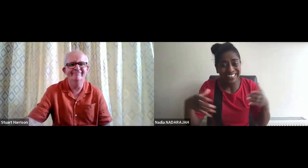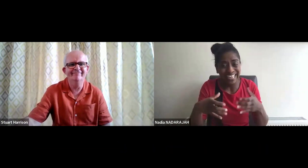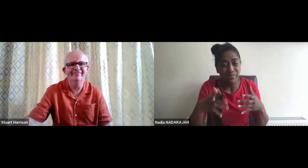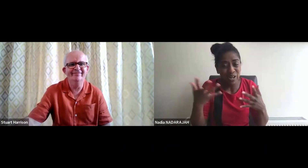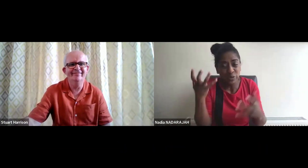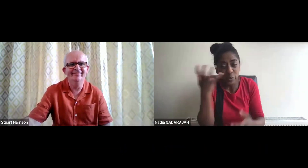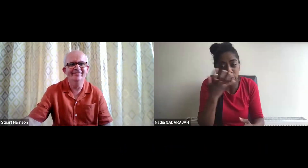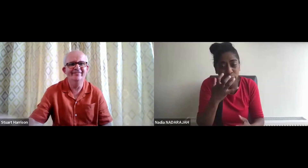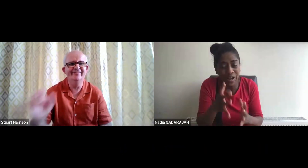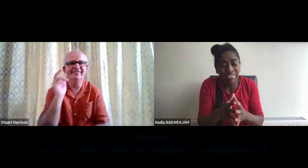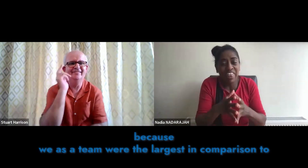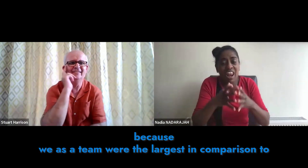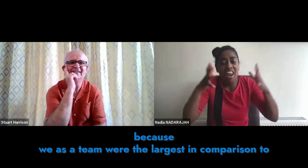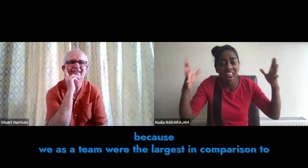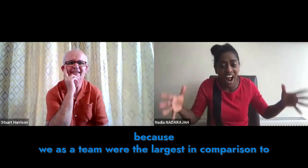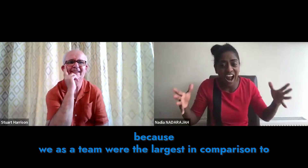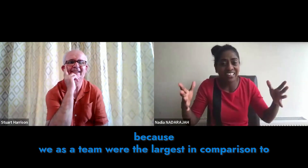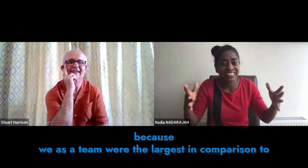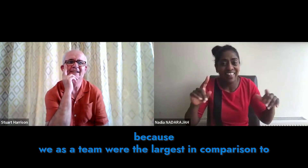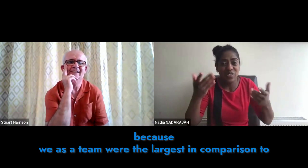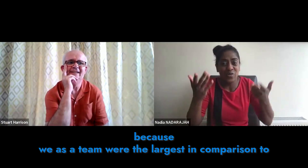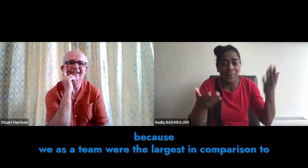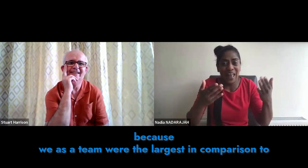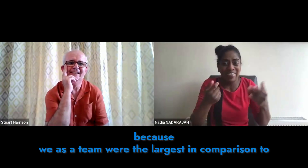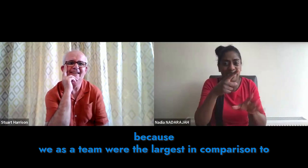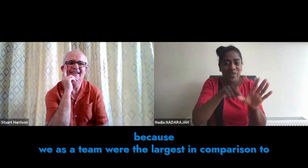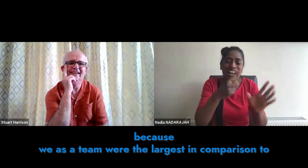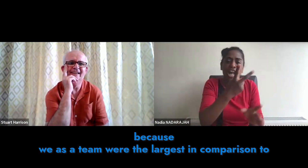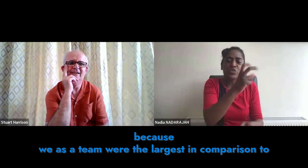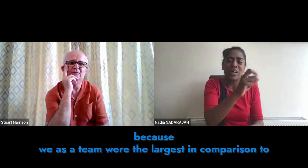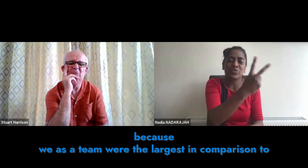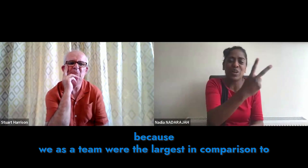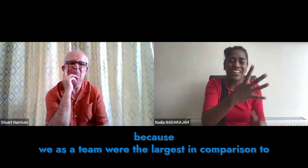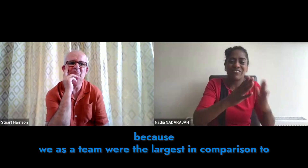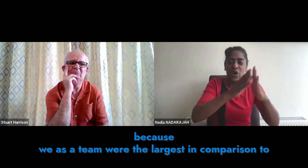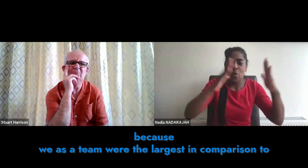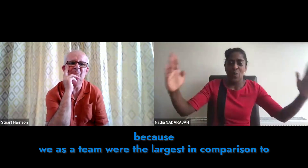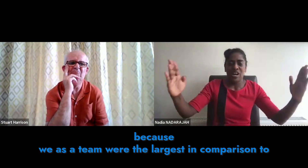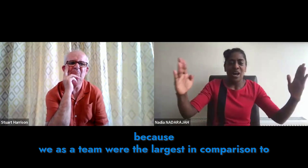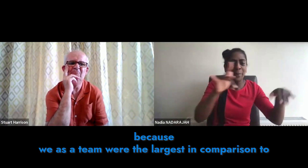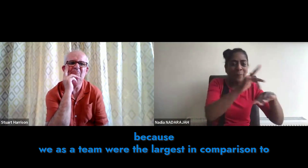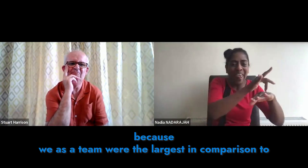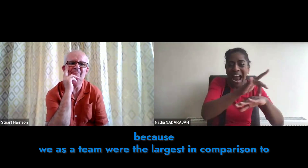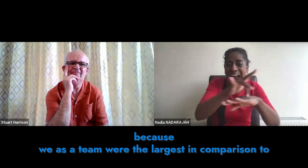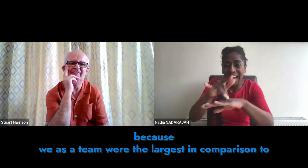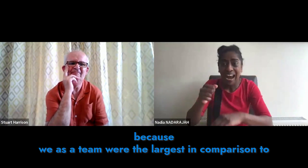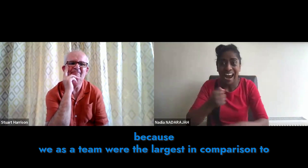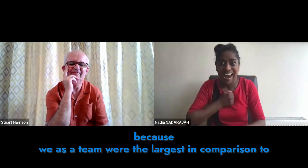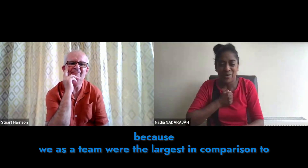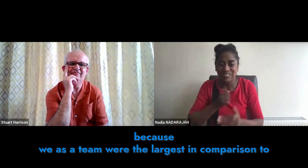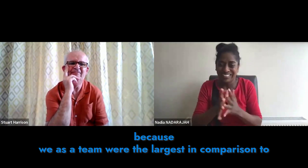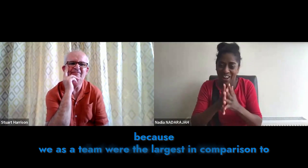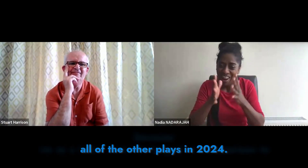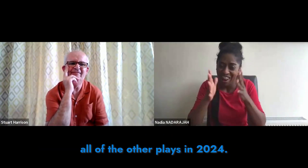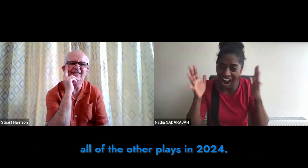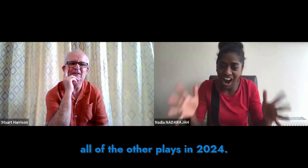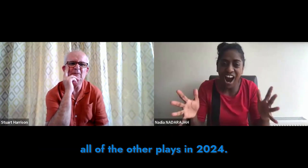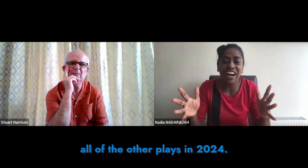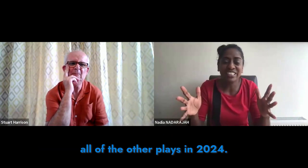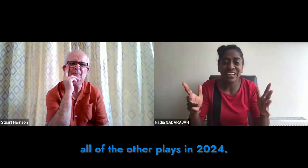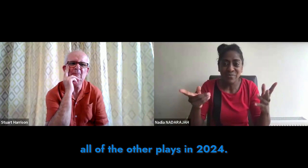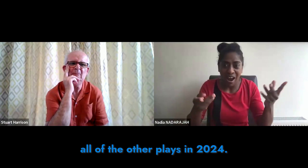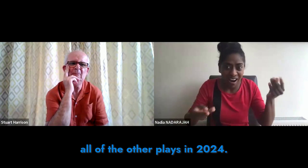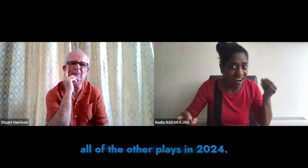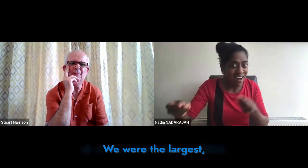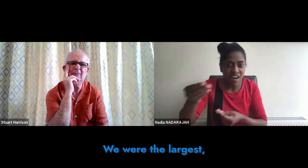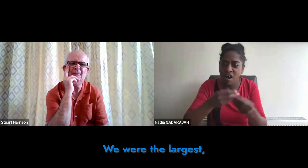cast, because we as a team were the largest in comparison to all